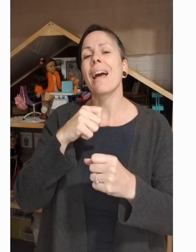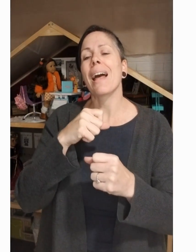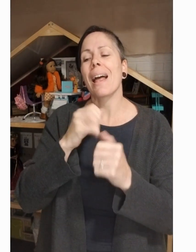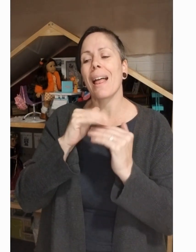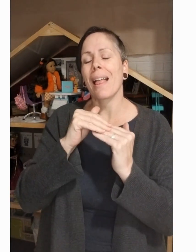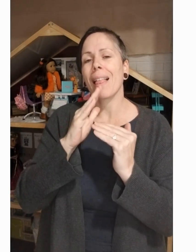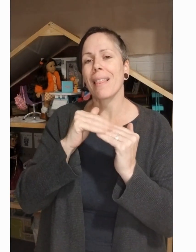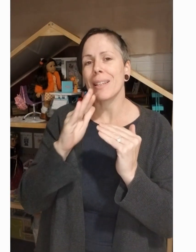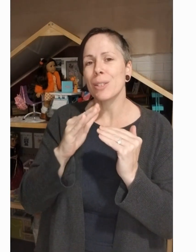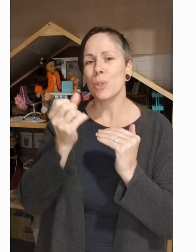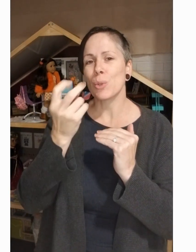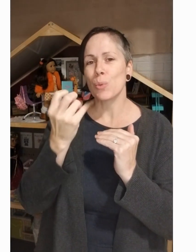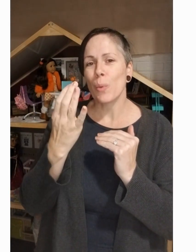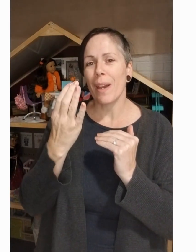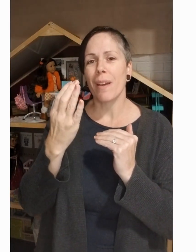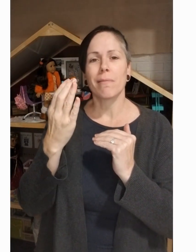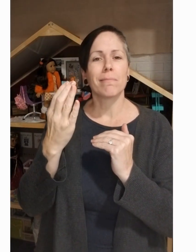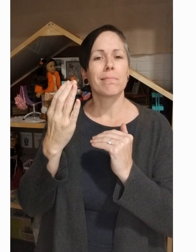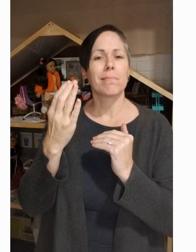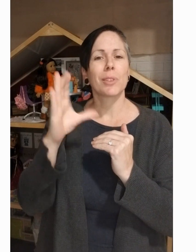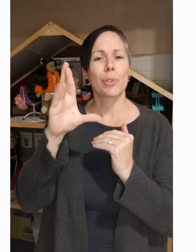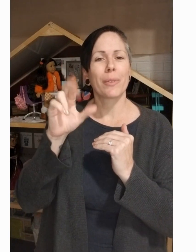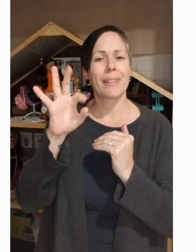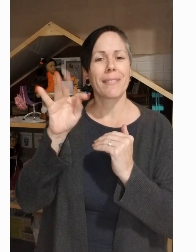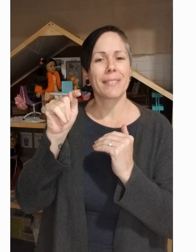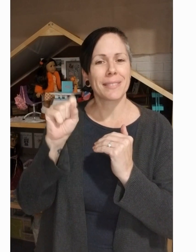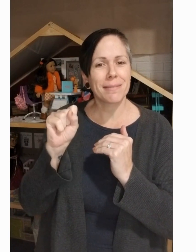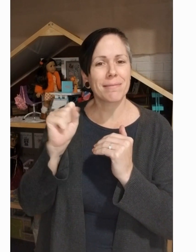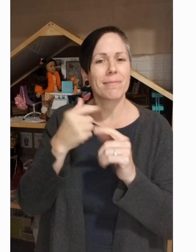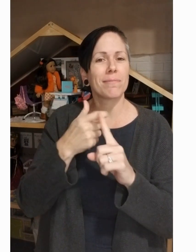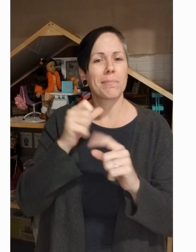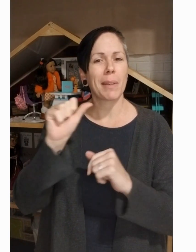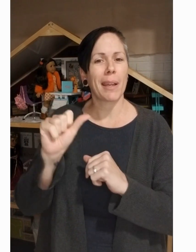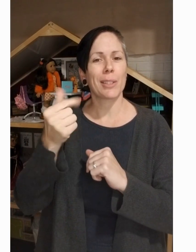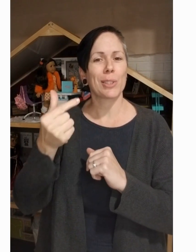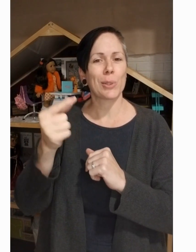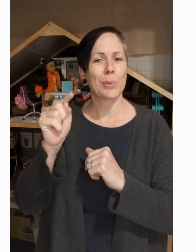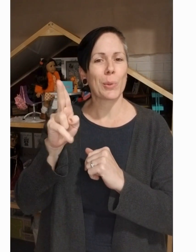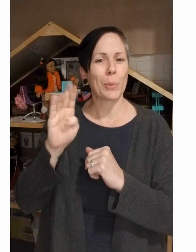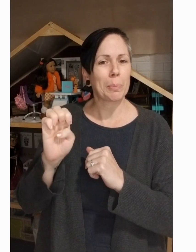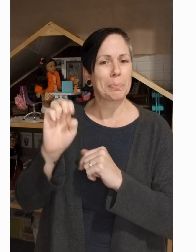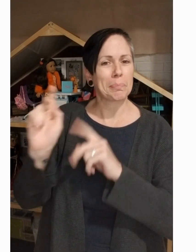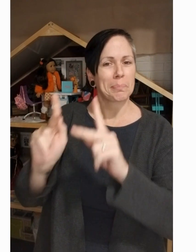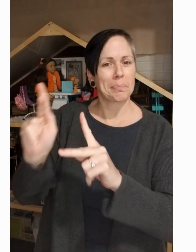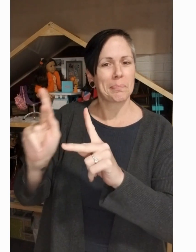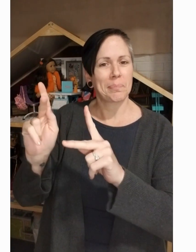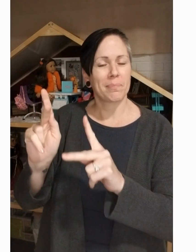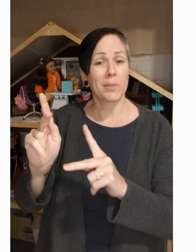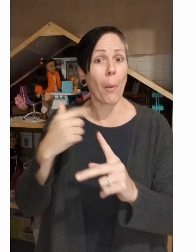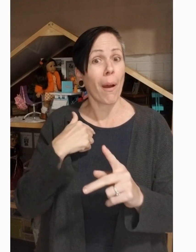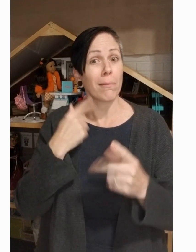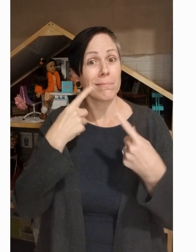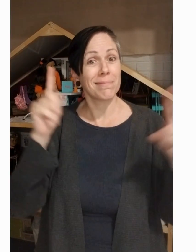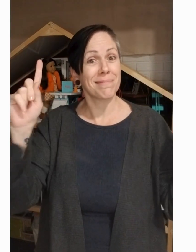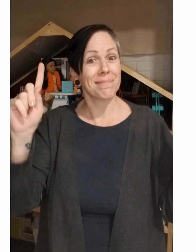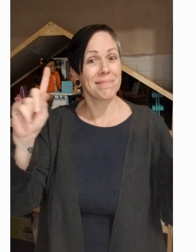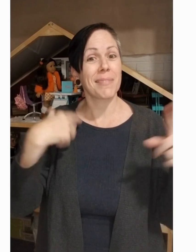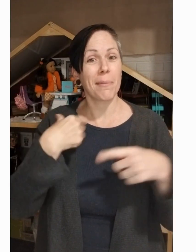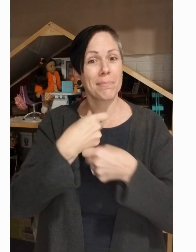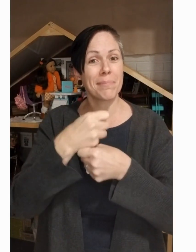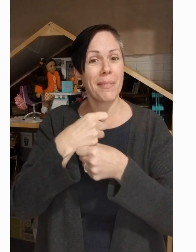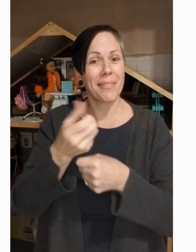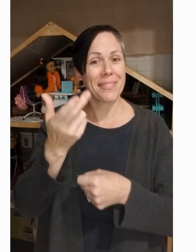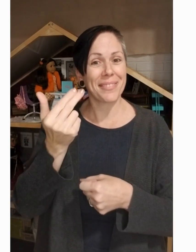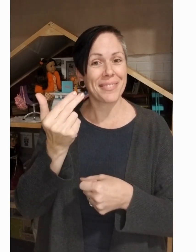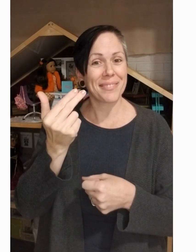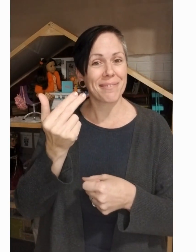tubers. I did it. I made 13, I think. So I'll put them up on the screen and